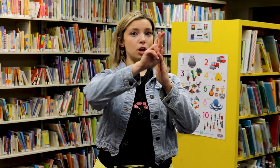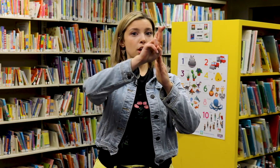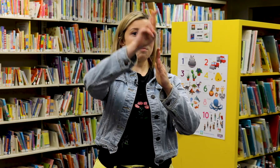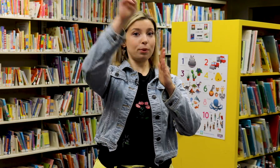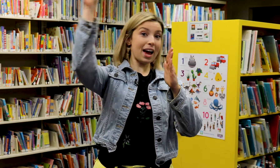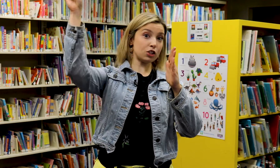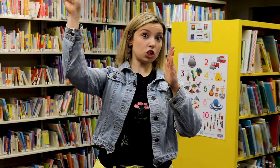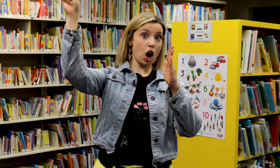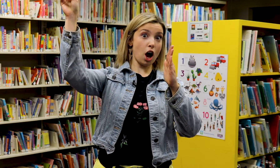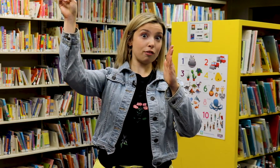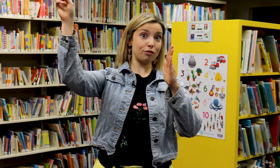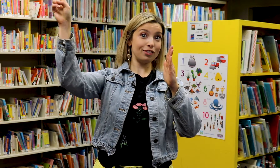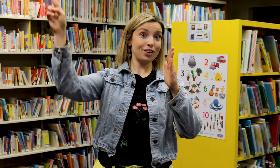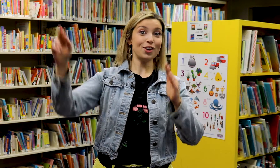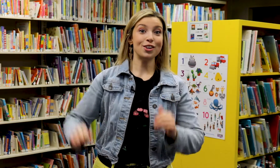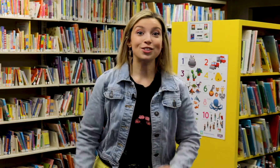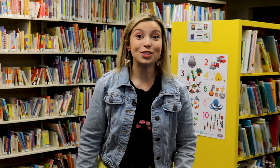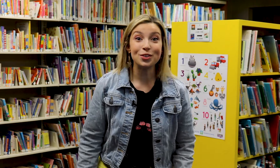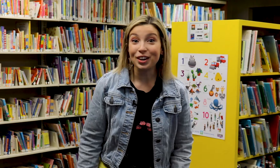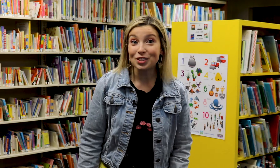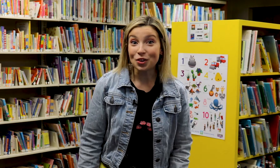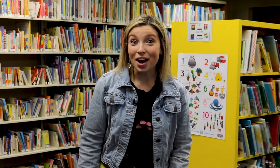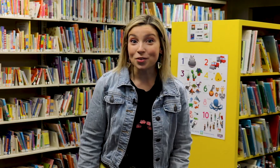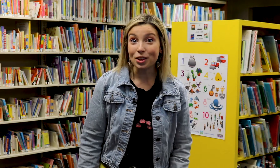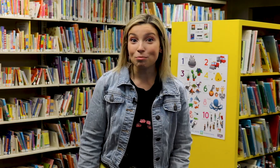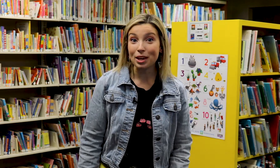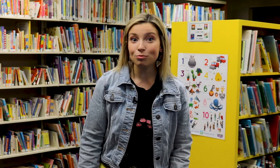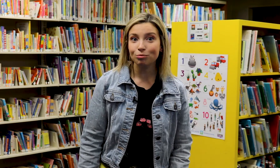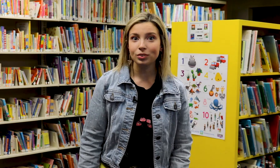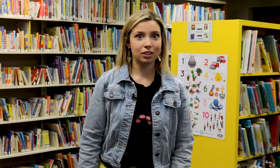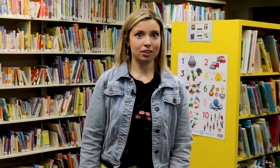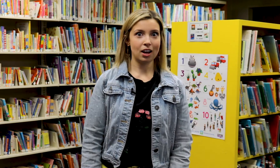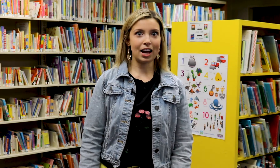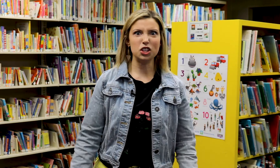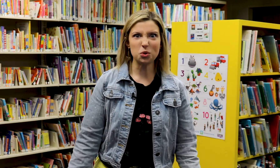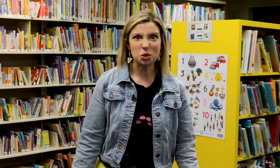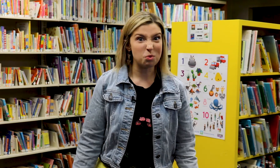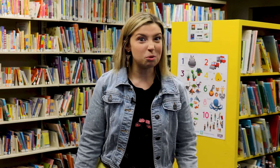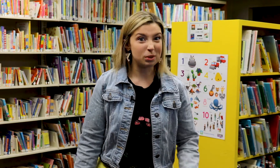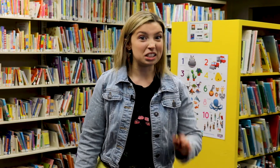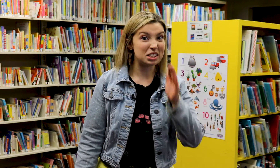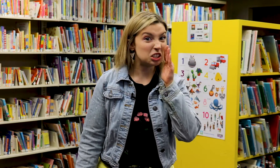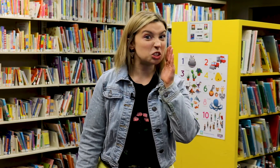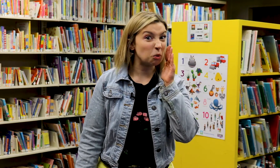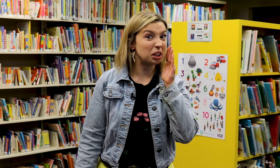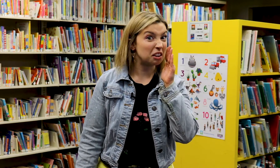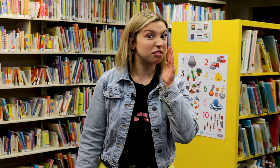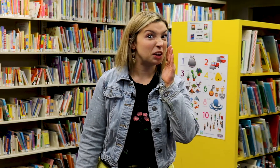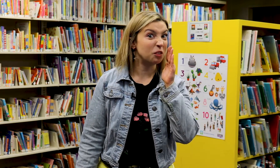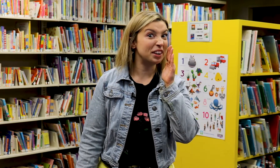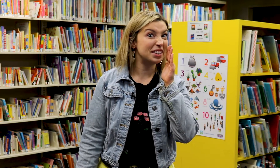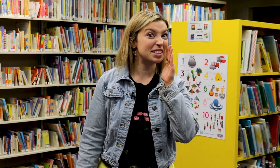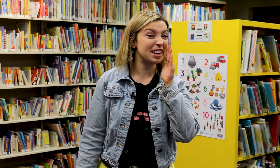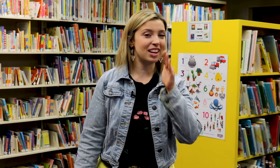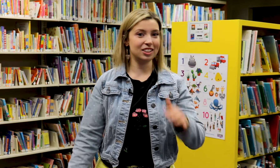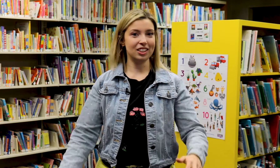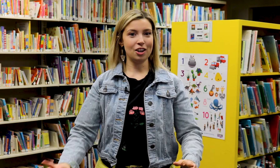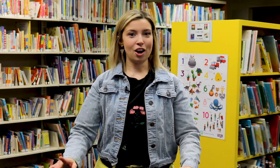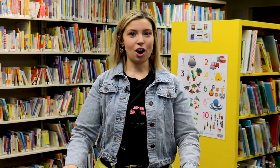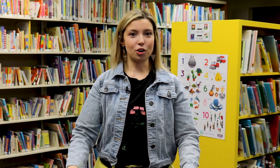and blast off. Do you want to try it with me? I knew you would because this is a really fun one, isn't it? All